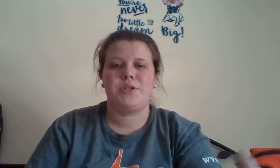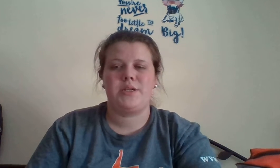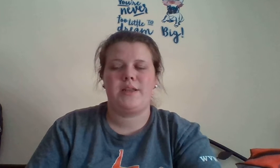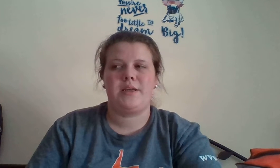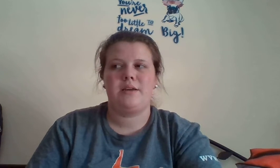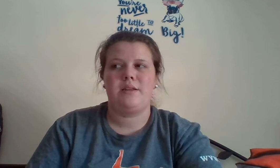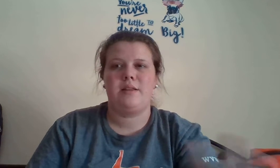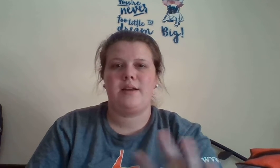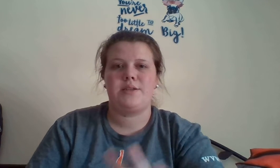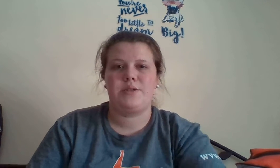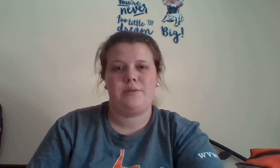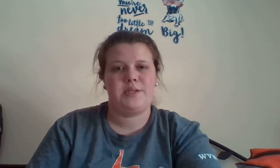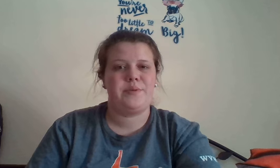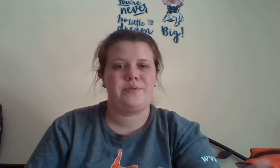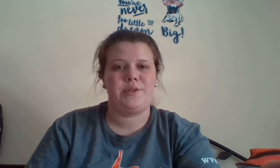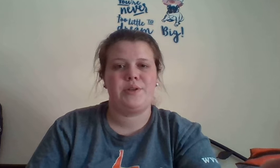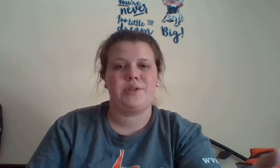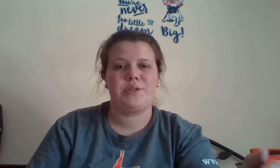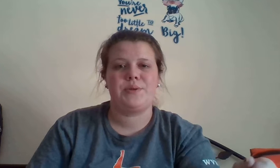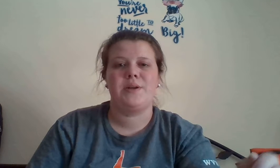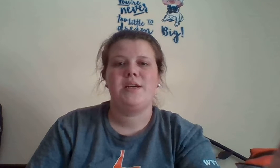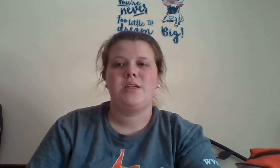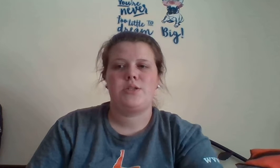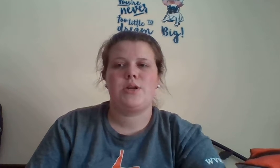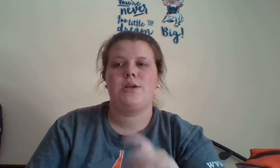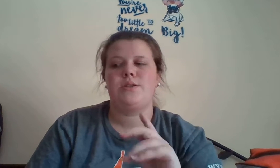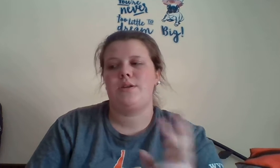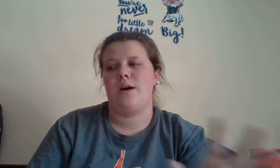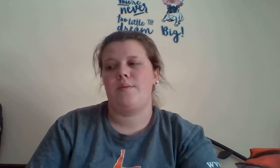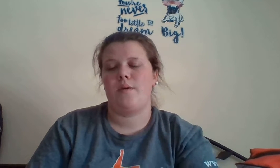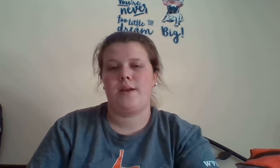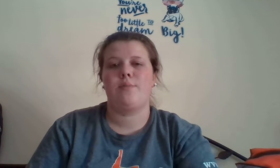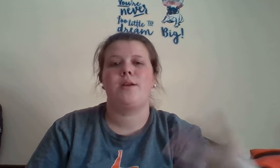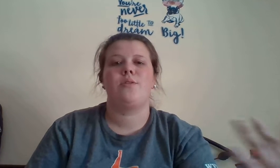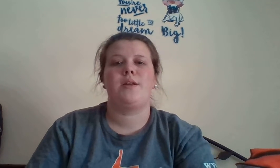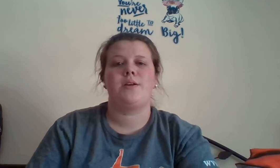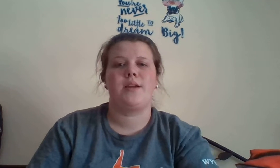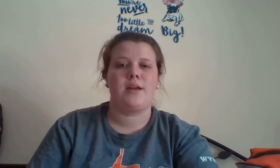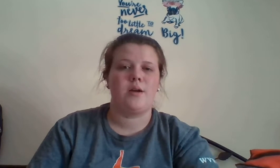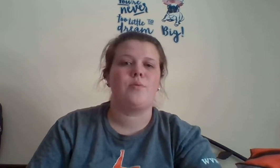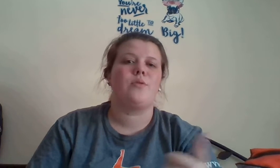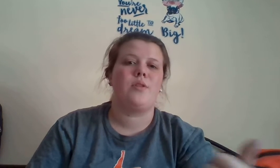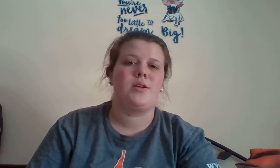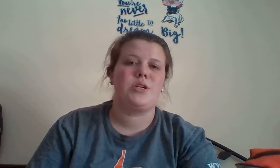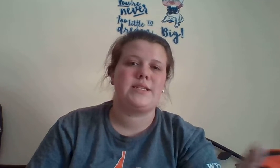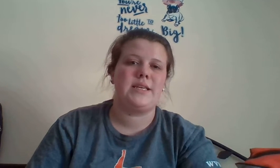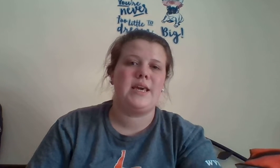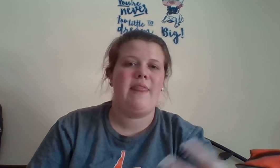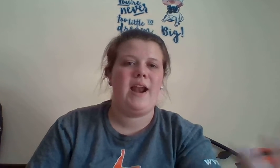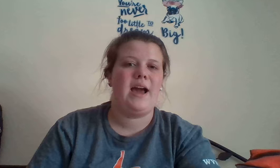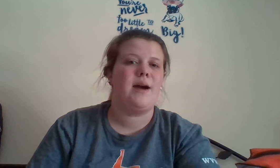especially like the last 2 weeks before you go to school, start going to bed earlier and getting up earlier just to get in that